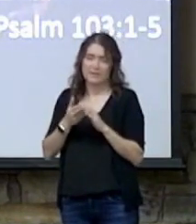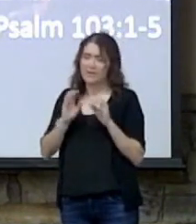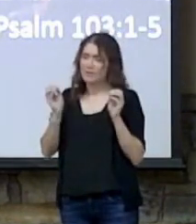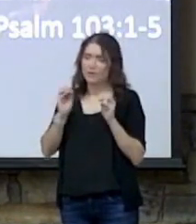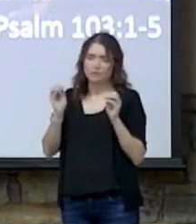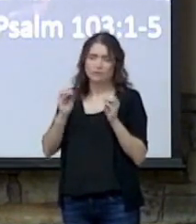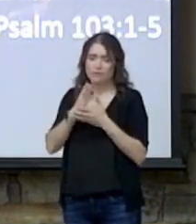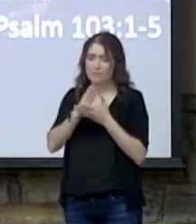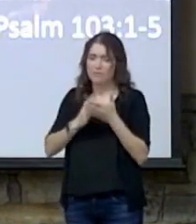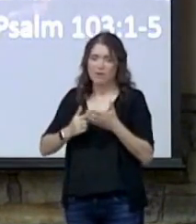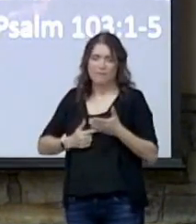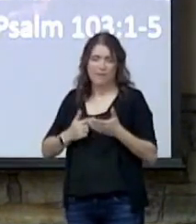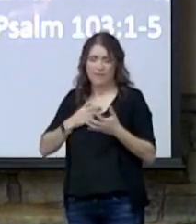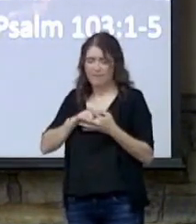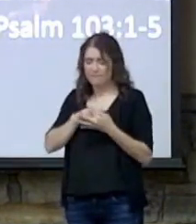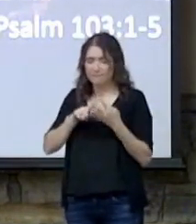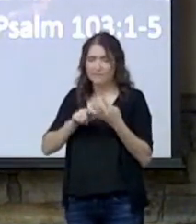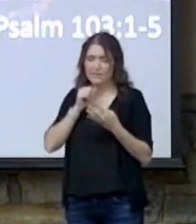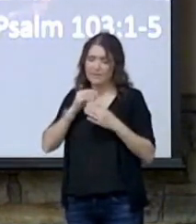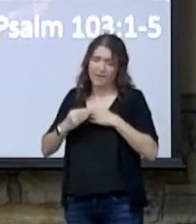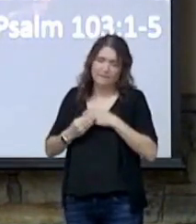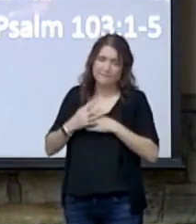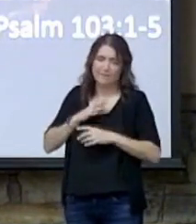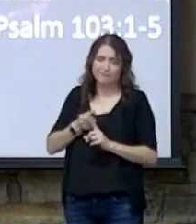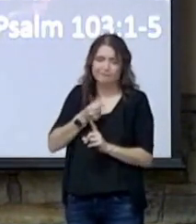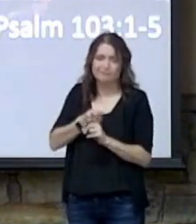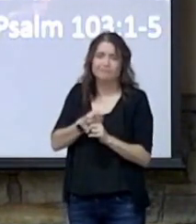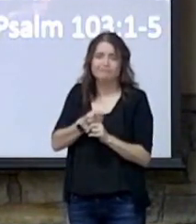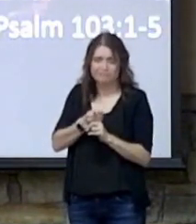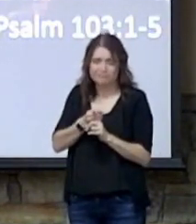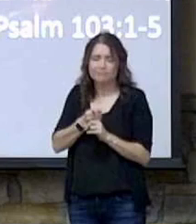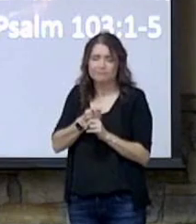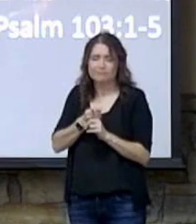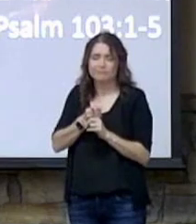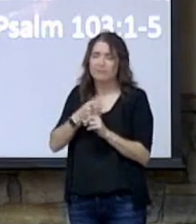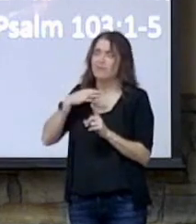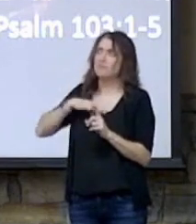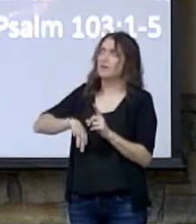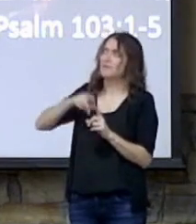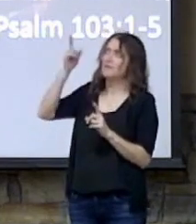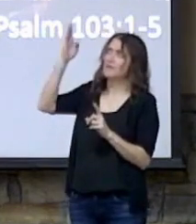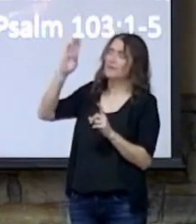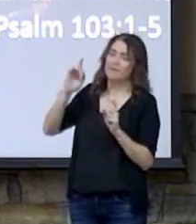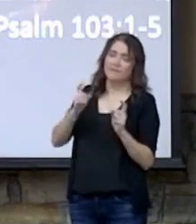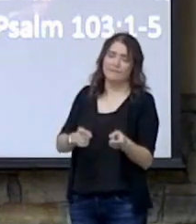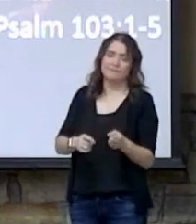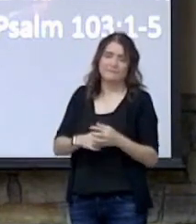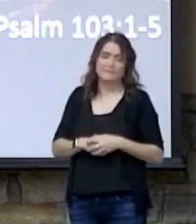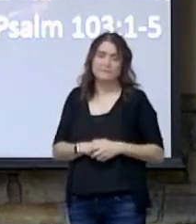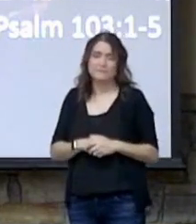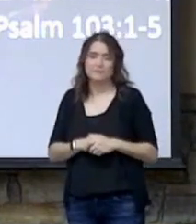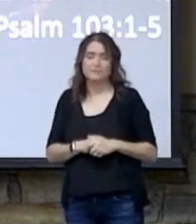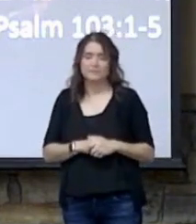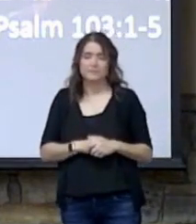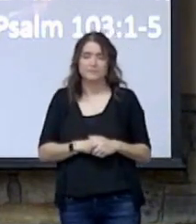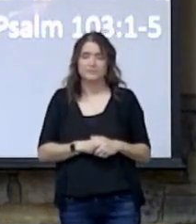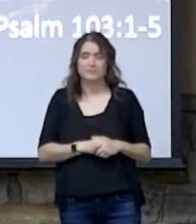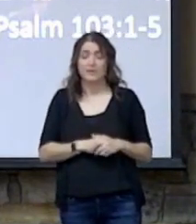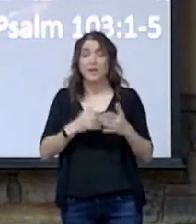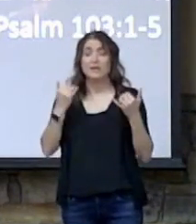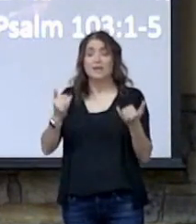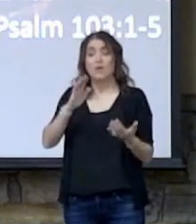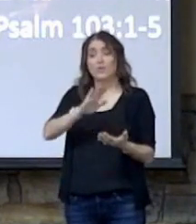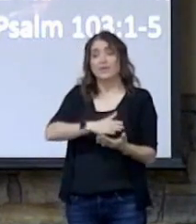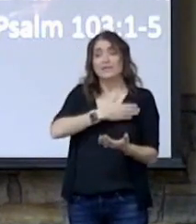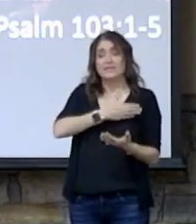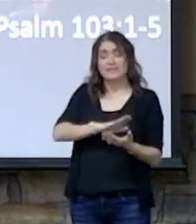aspect of our life that isn't impacted by the benefits that God gives to us. We're going to sing a song,